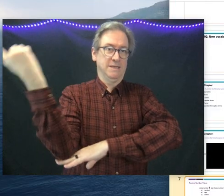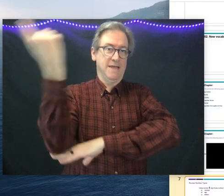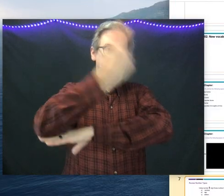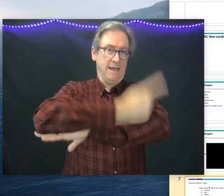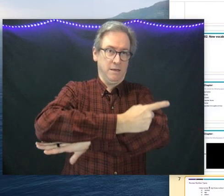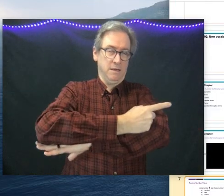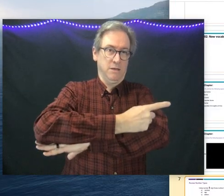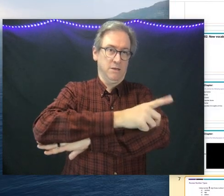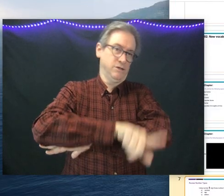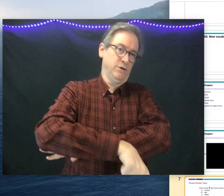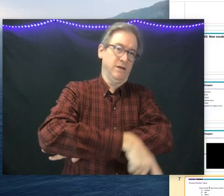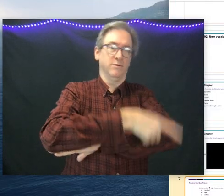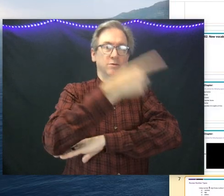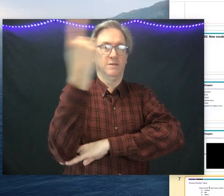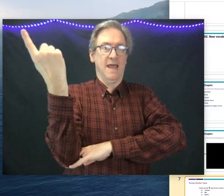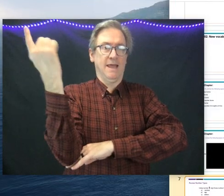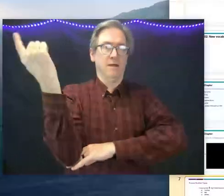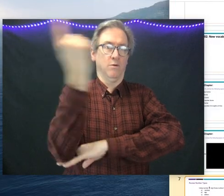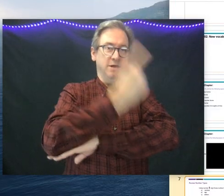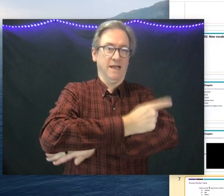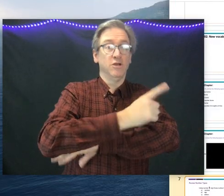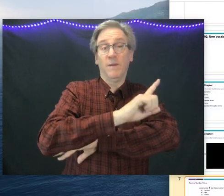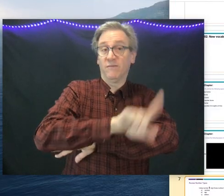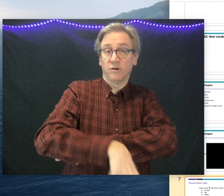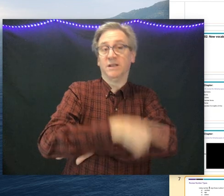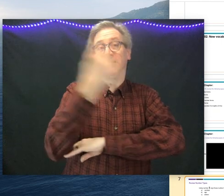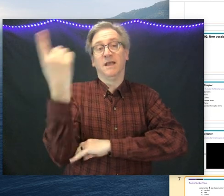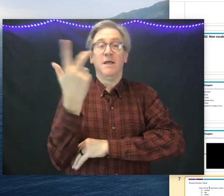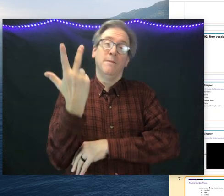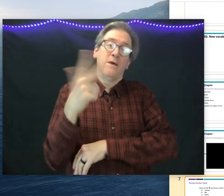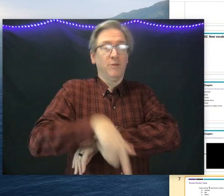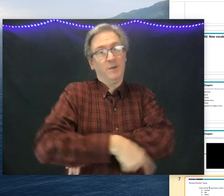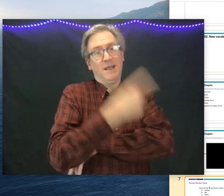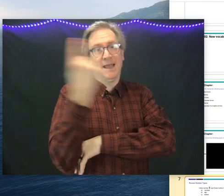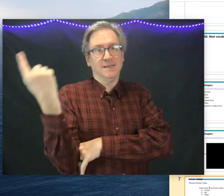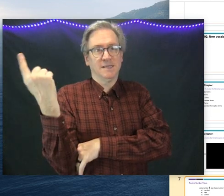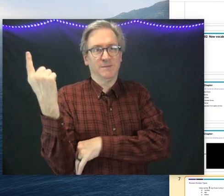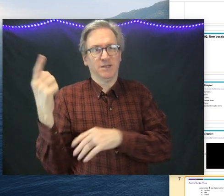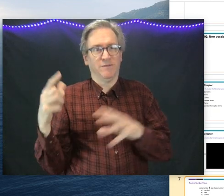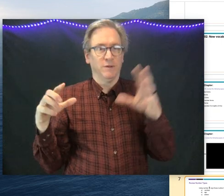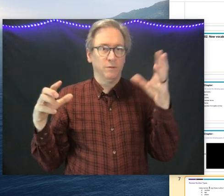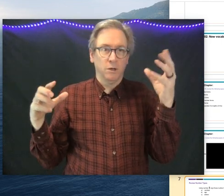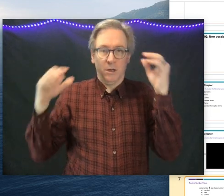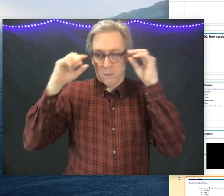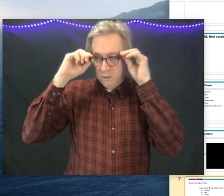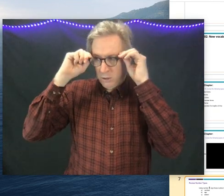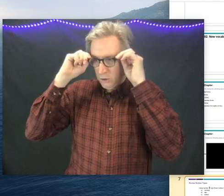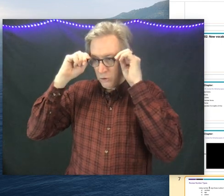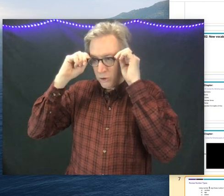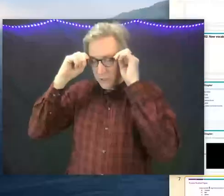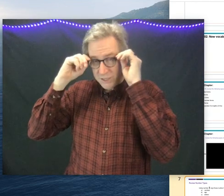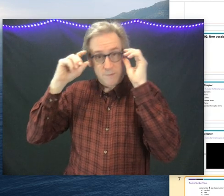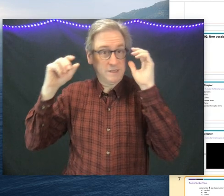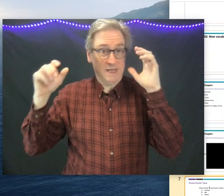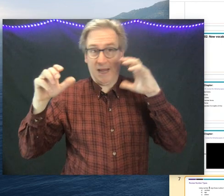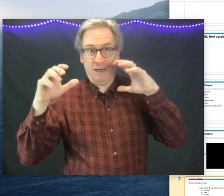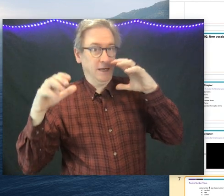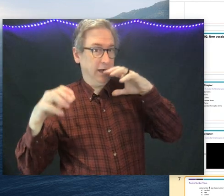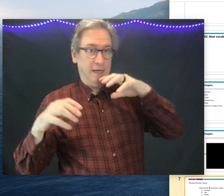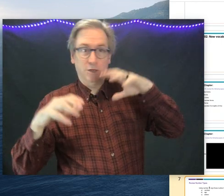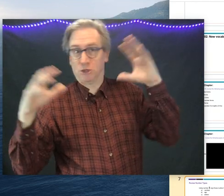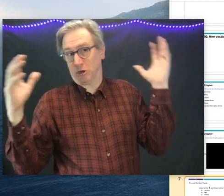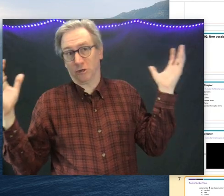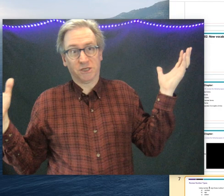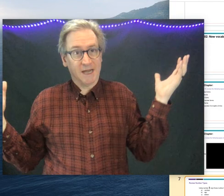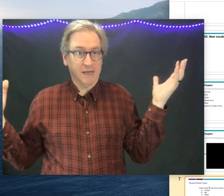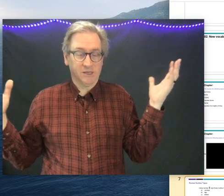So day. So you can either do day or day. You may have learned it 3 days, especially if you learn some sign